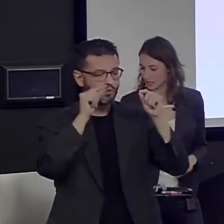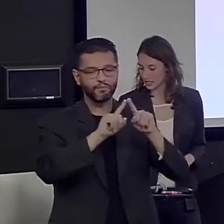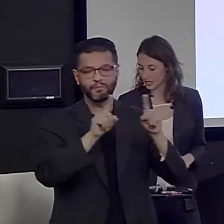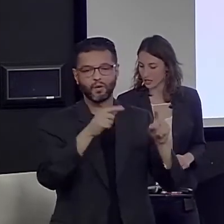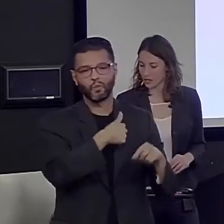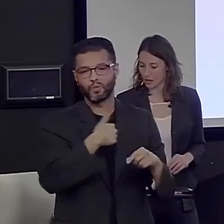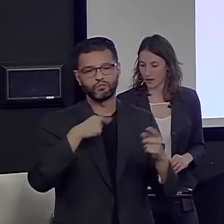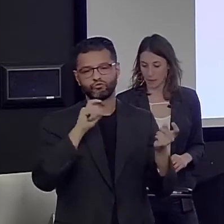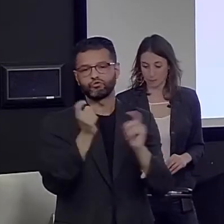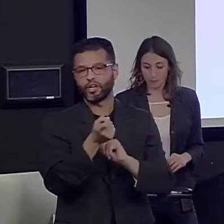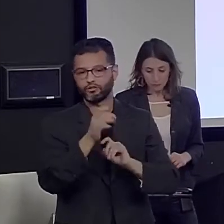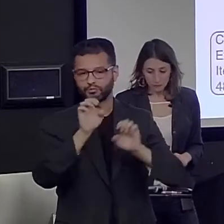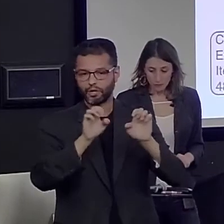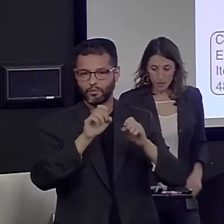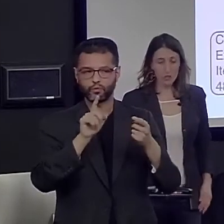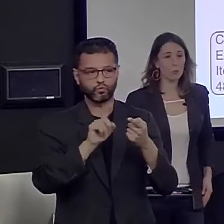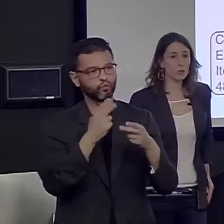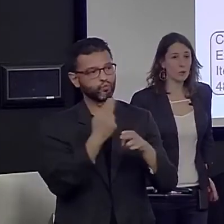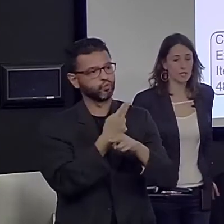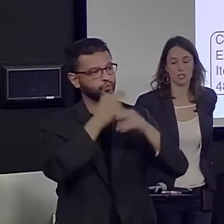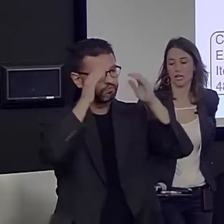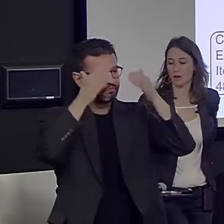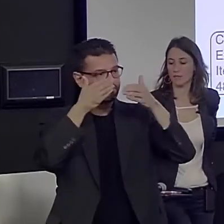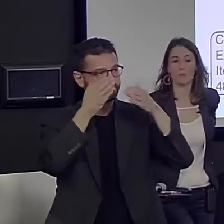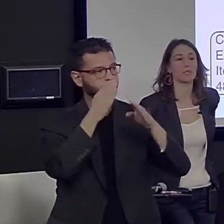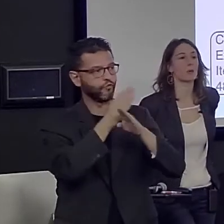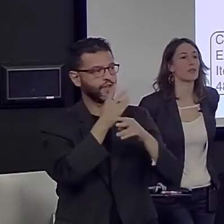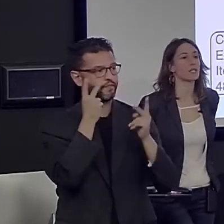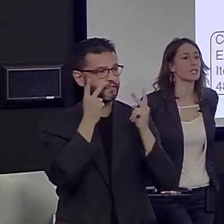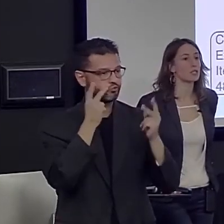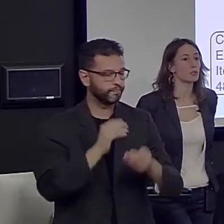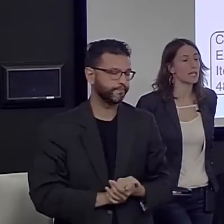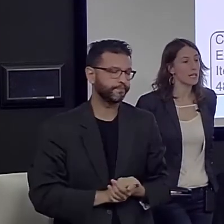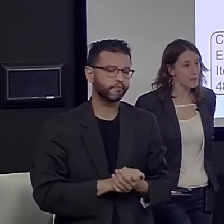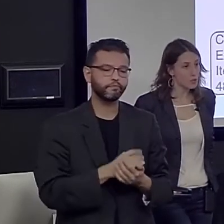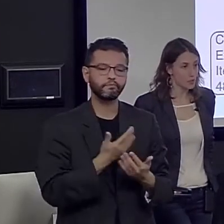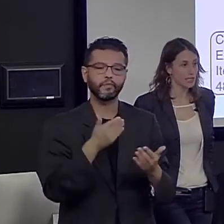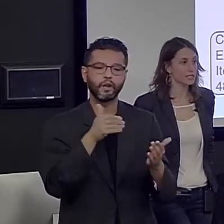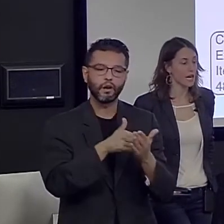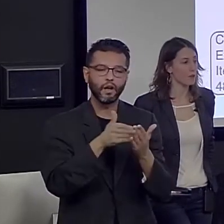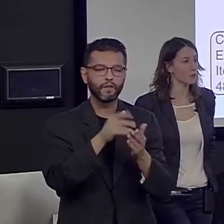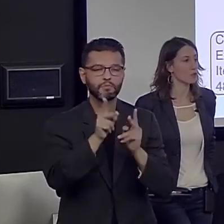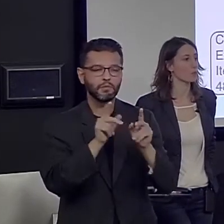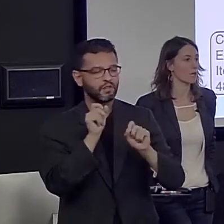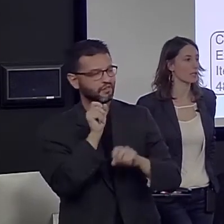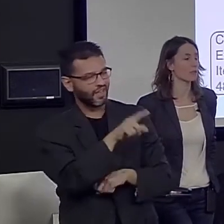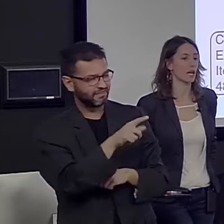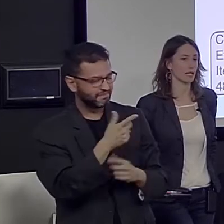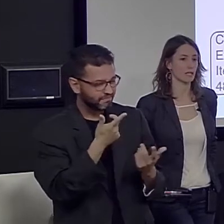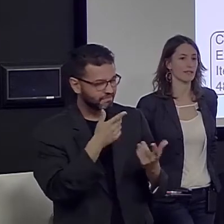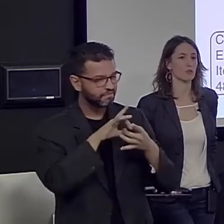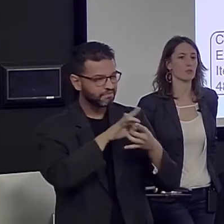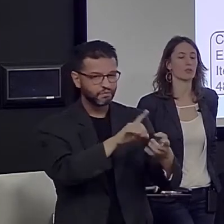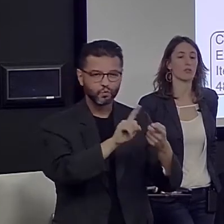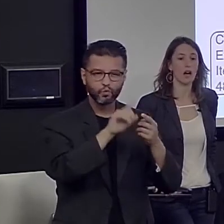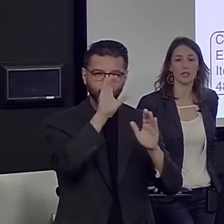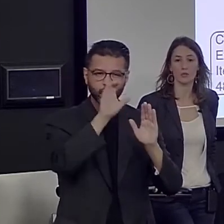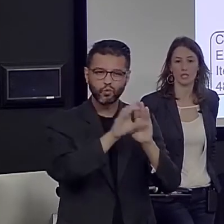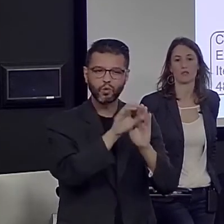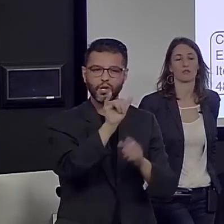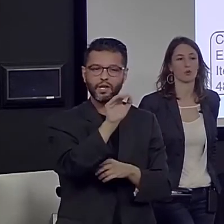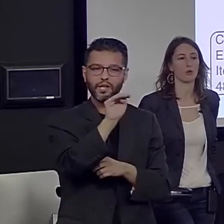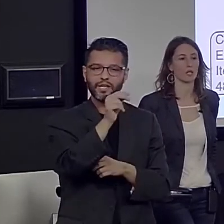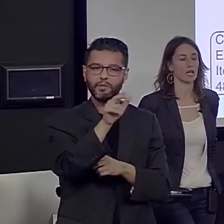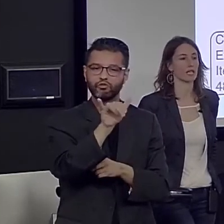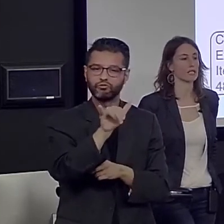blindfolded. Okay, so one question that comes up is whether this is due to imagery. So maybe blind individuals are not